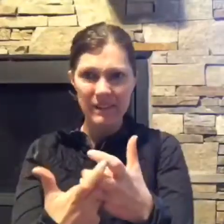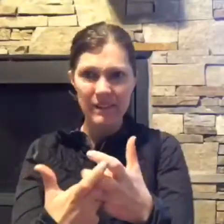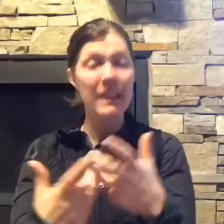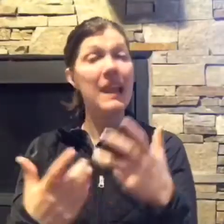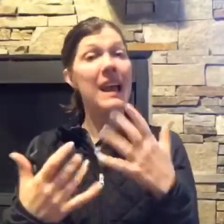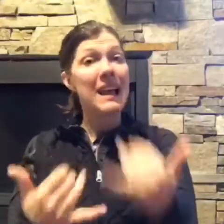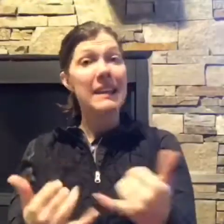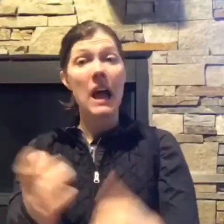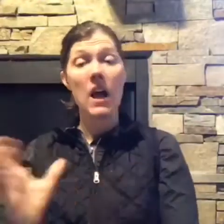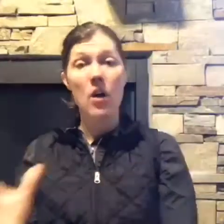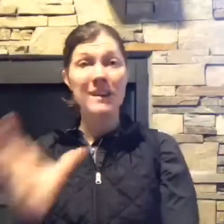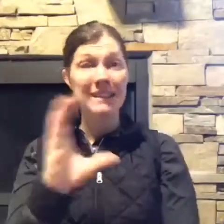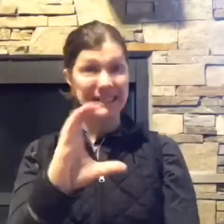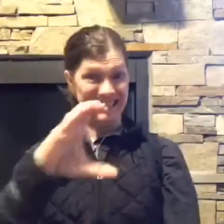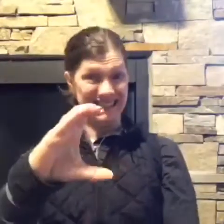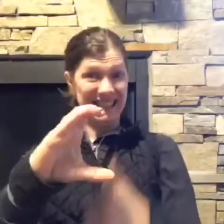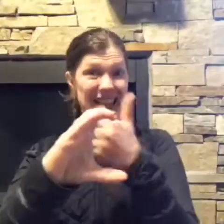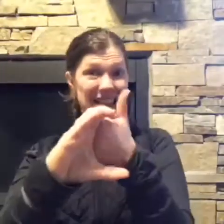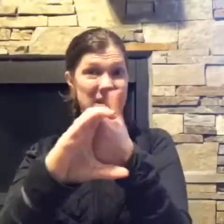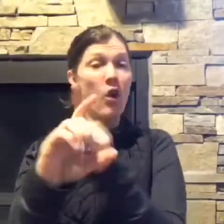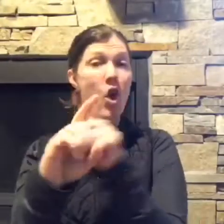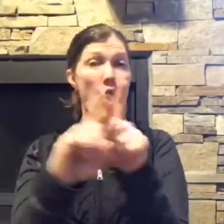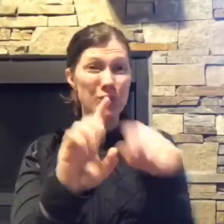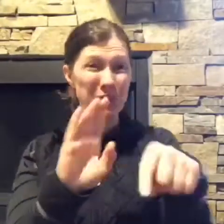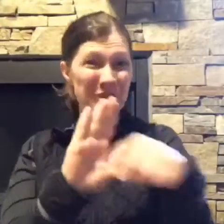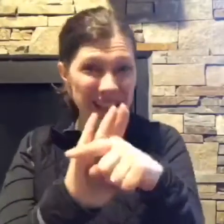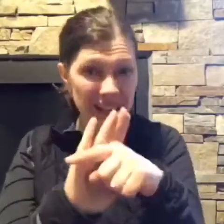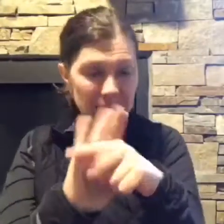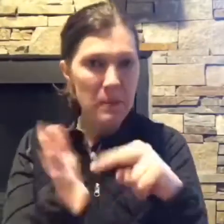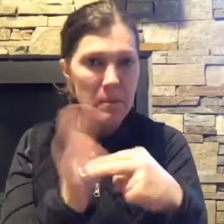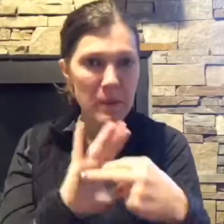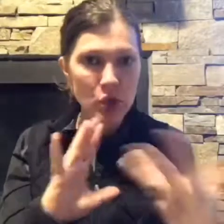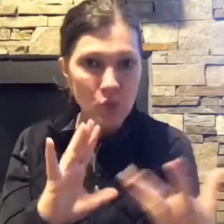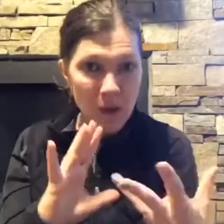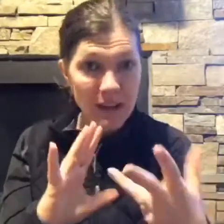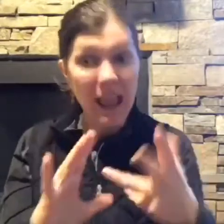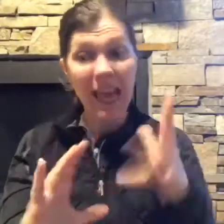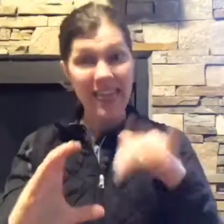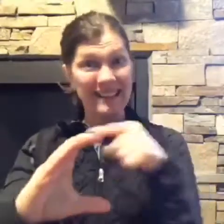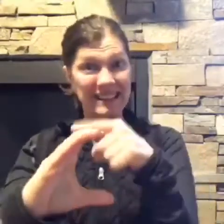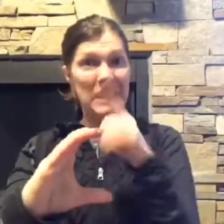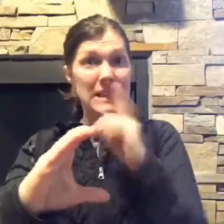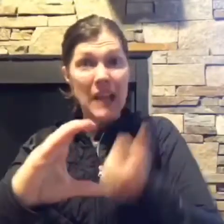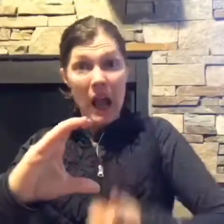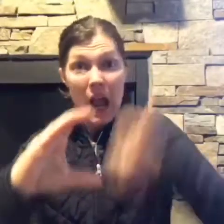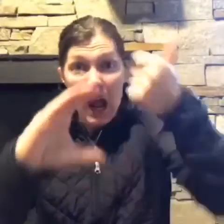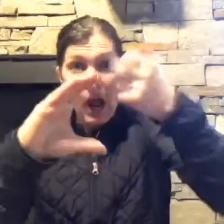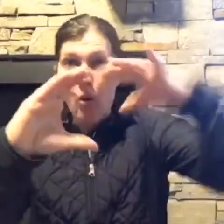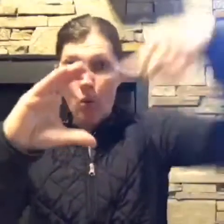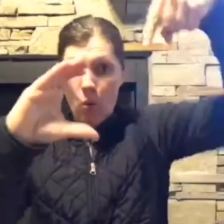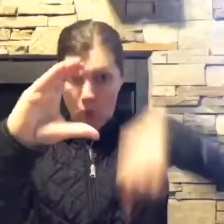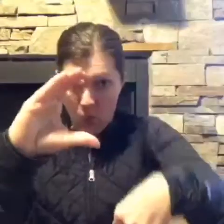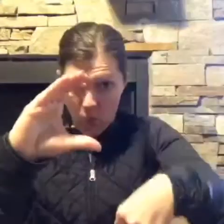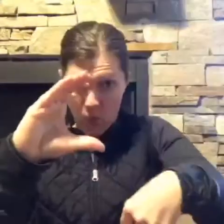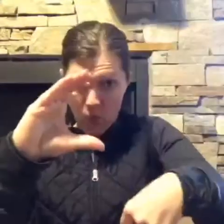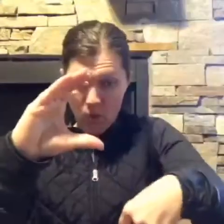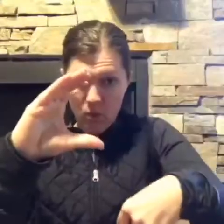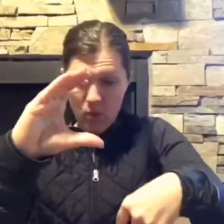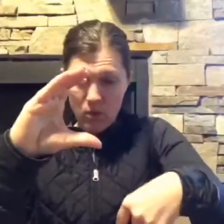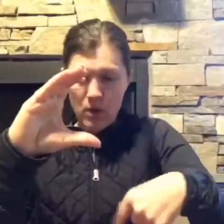That movement is basically, the c value is basically your up or down movement. Like, is it going up or is it going down? And if the